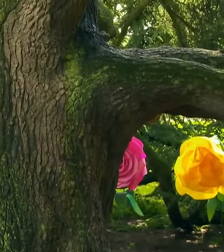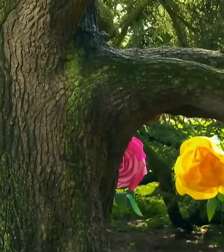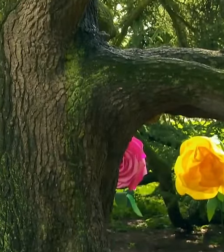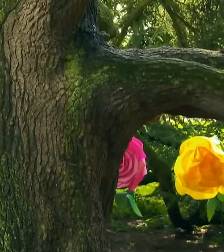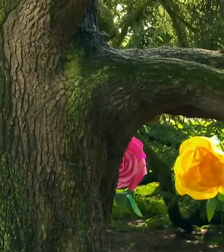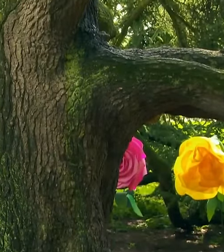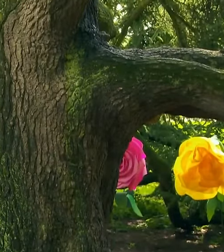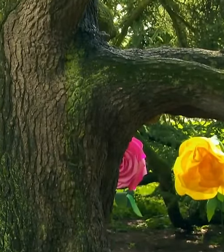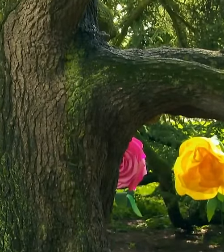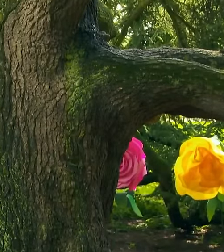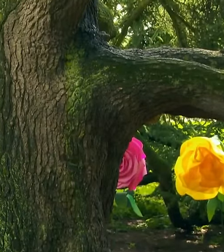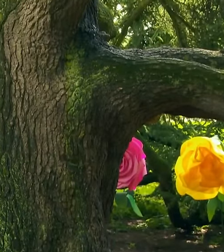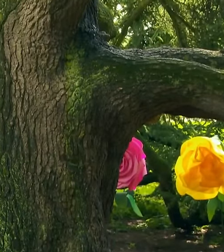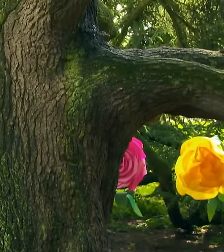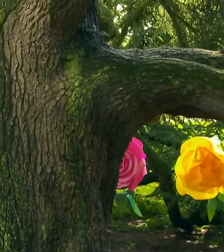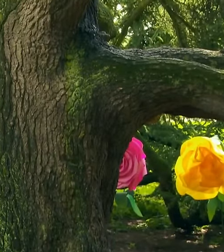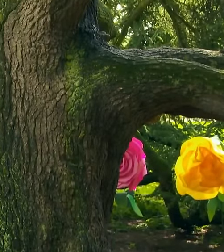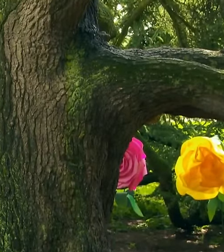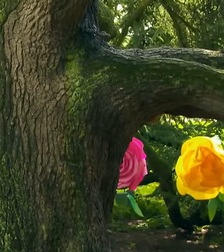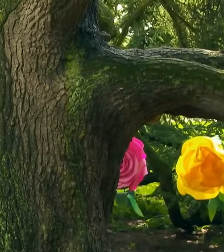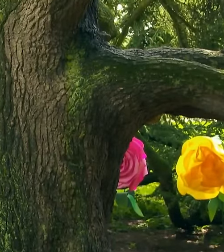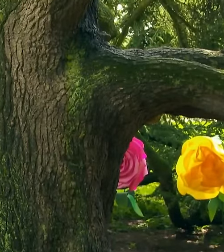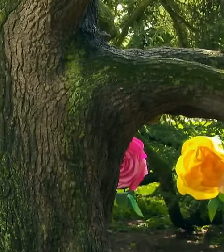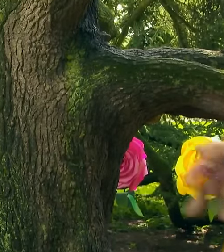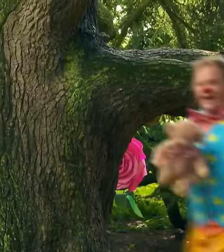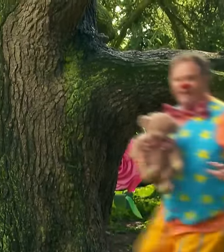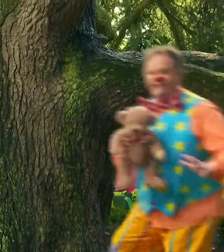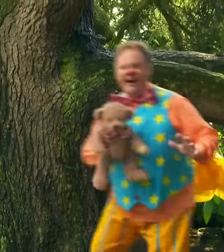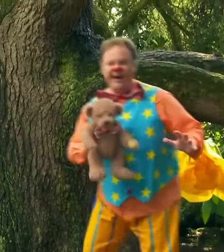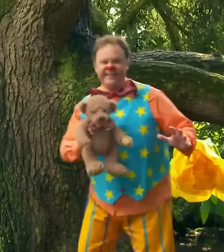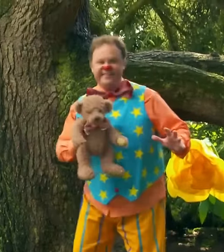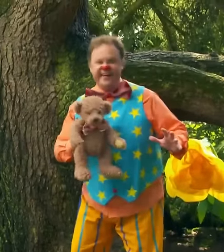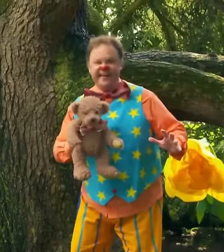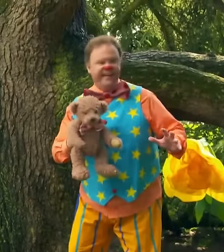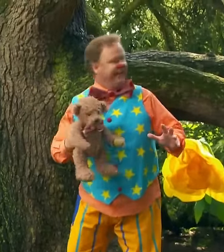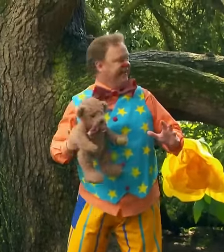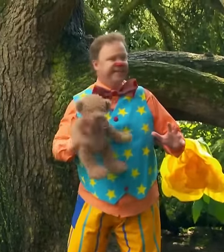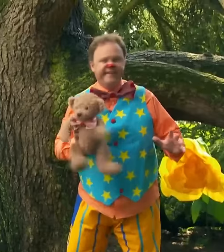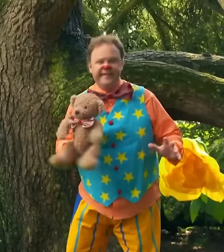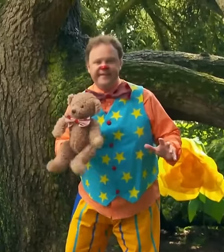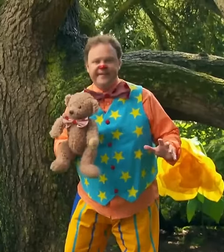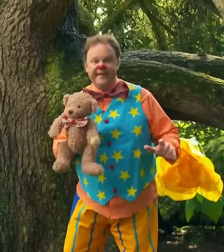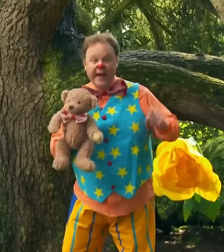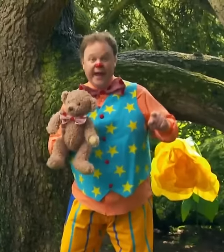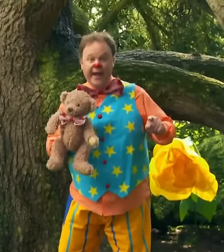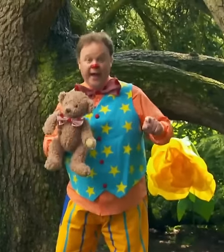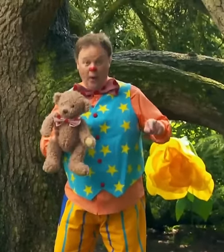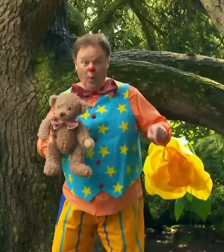Come back, Mr. Tumble! This Wait. Way! What? Behind you, Mr. Tumble!